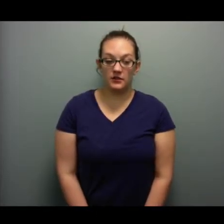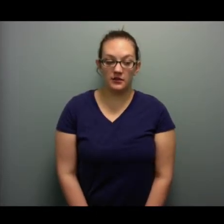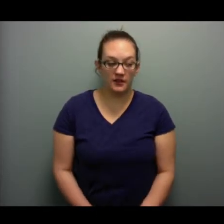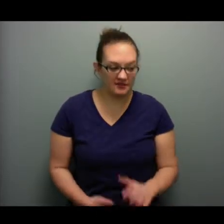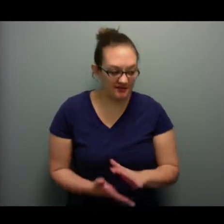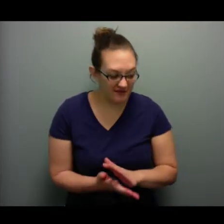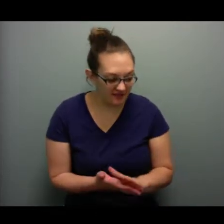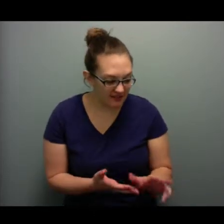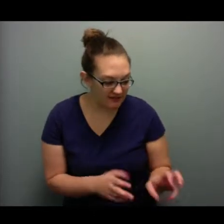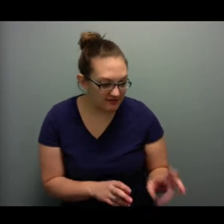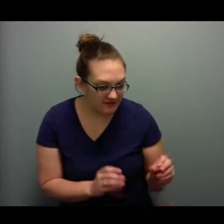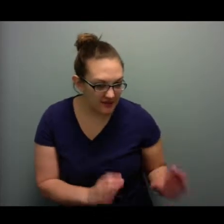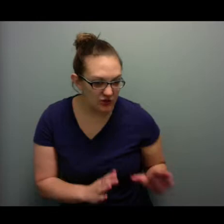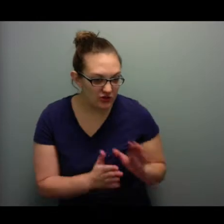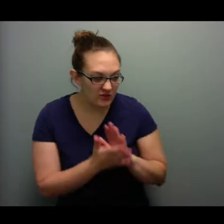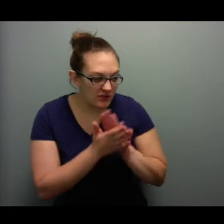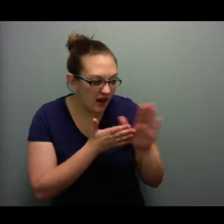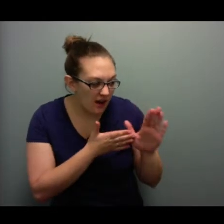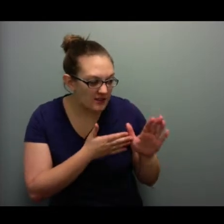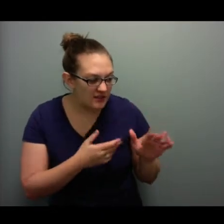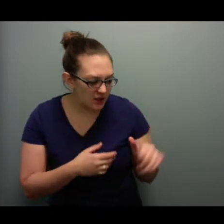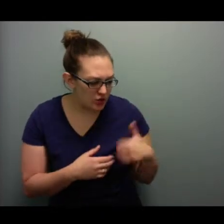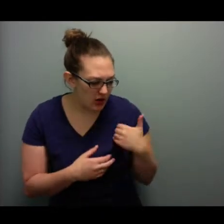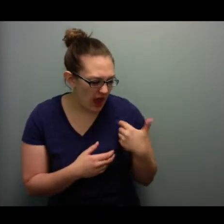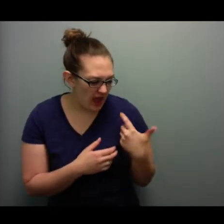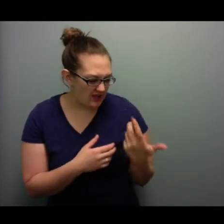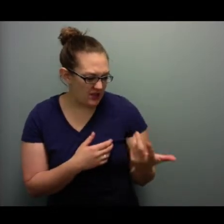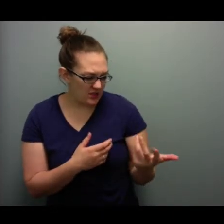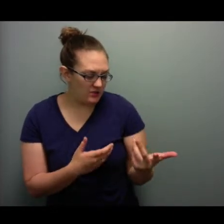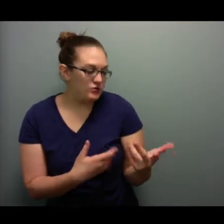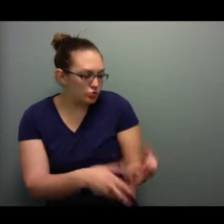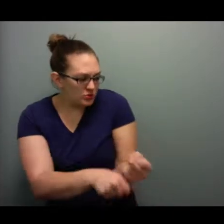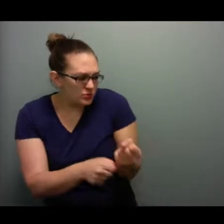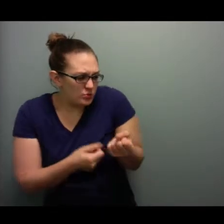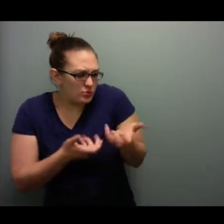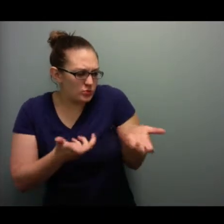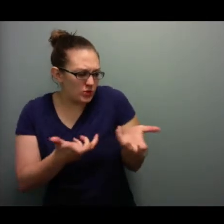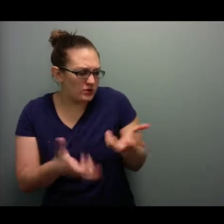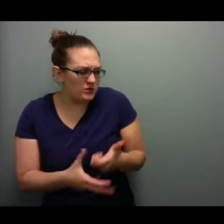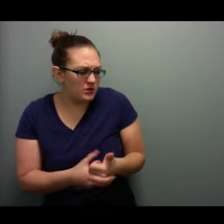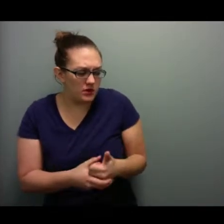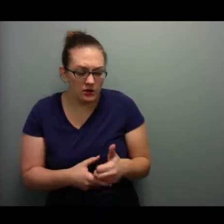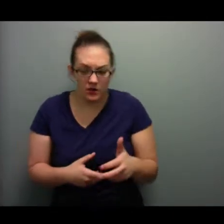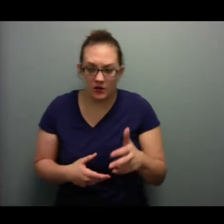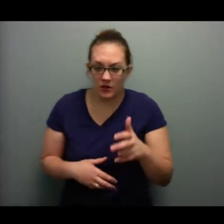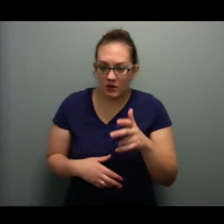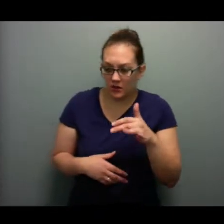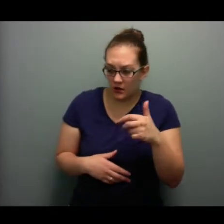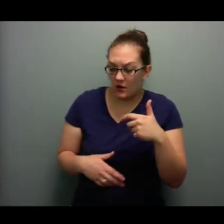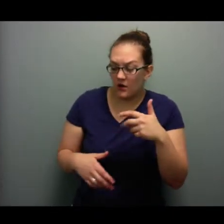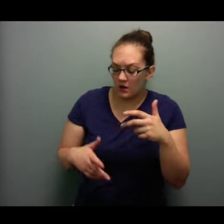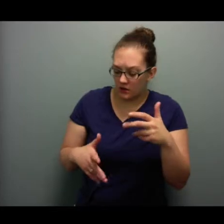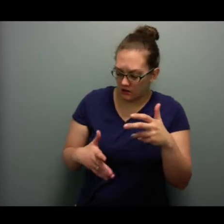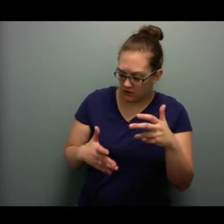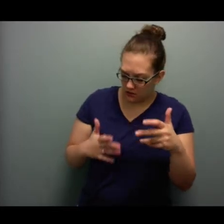Nice. And then what do you have there? What do you have there? And